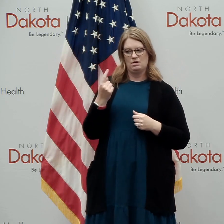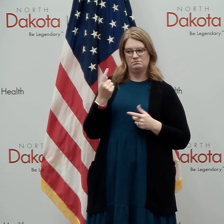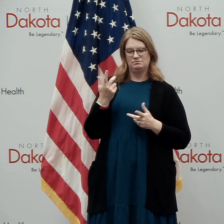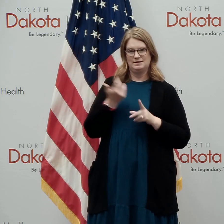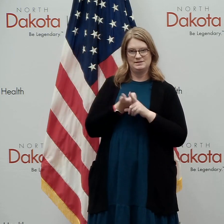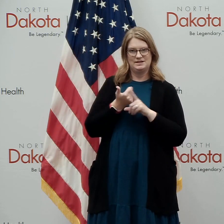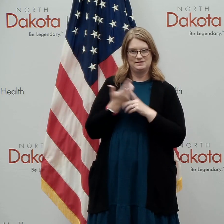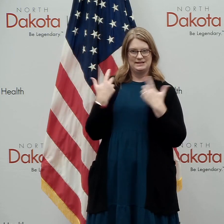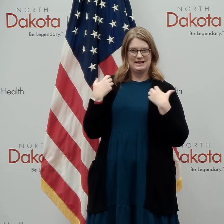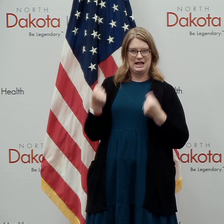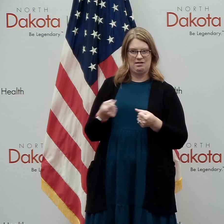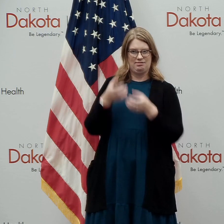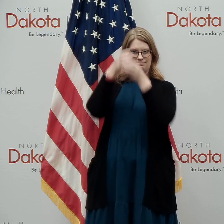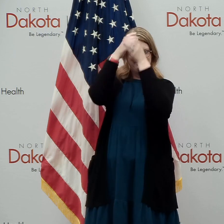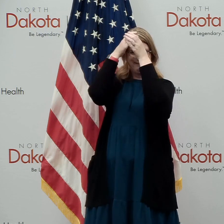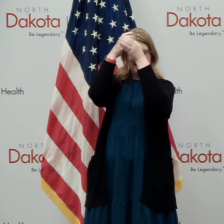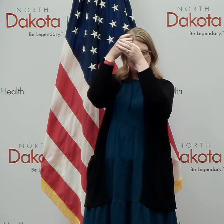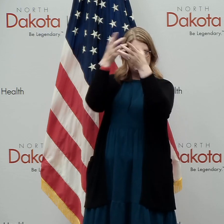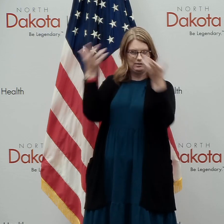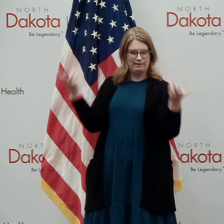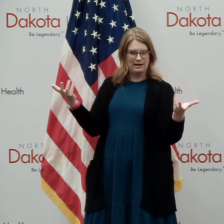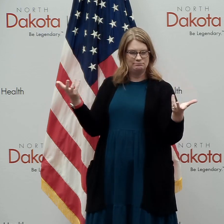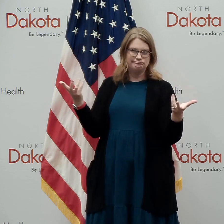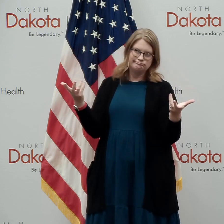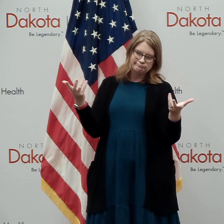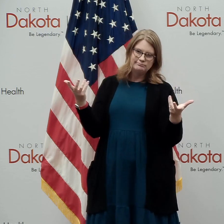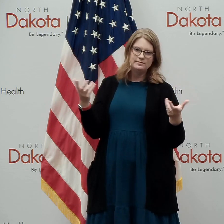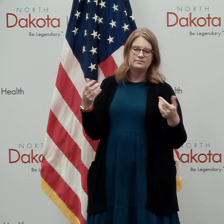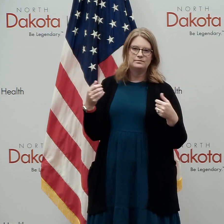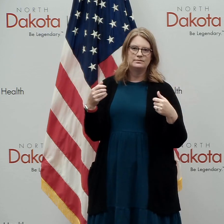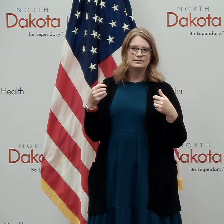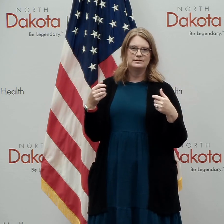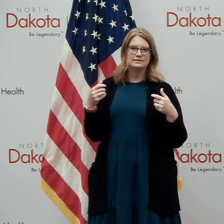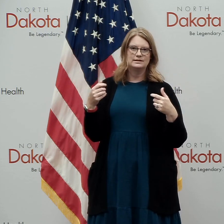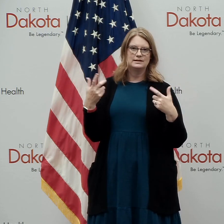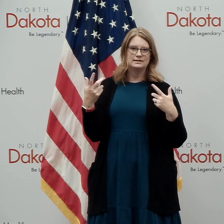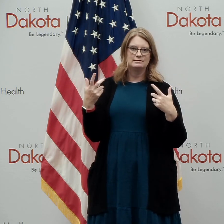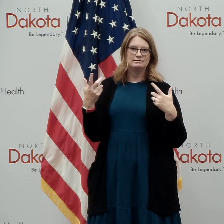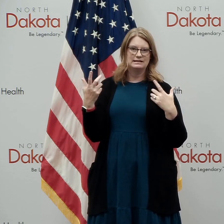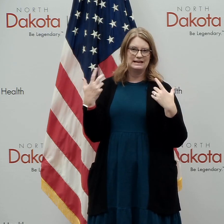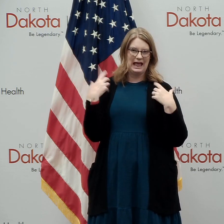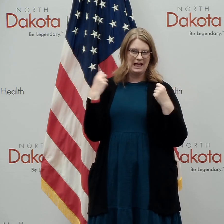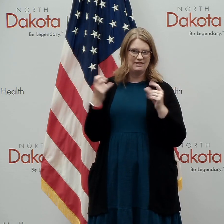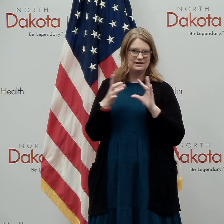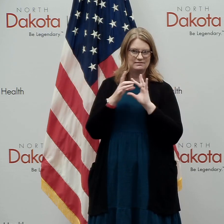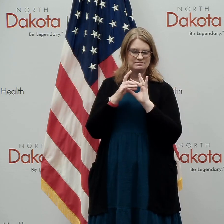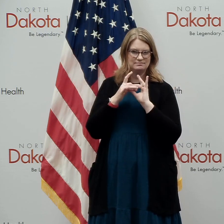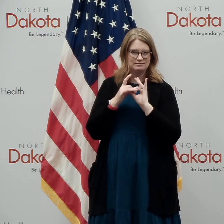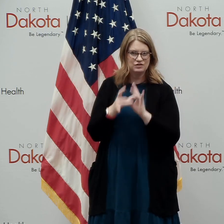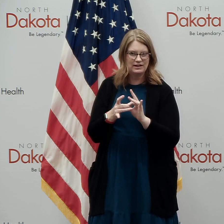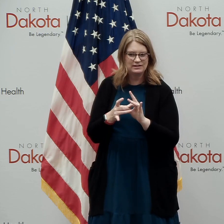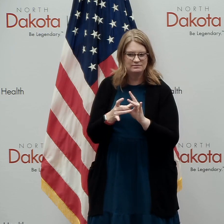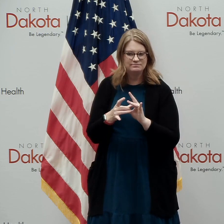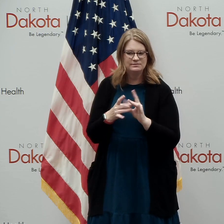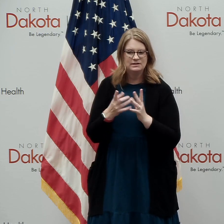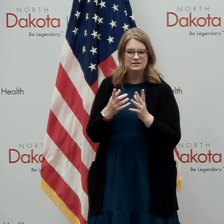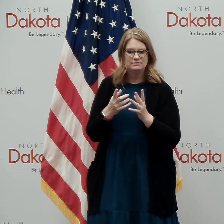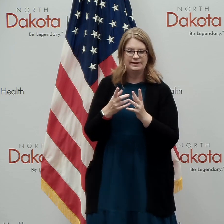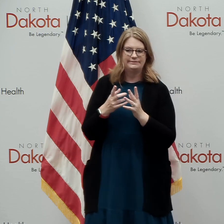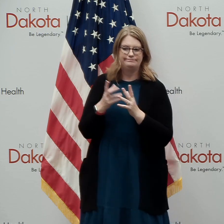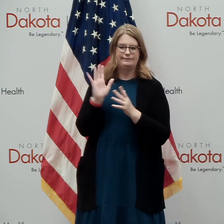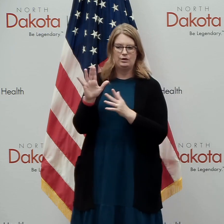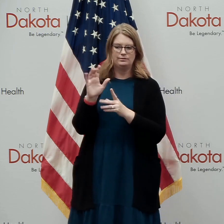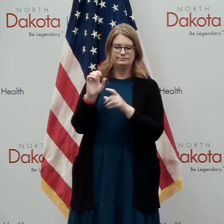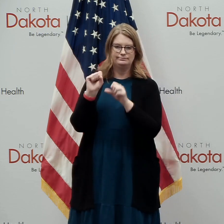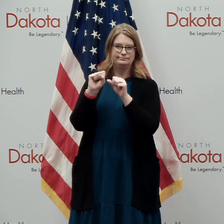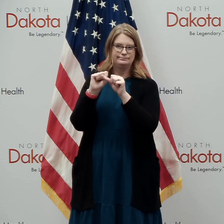will also acknowledge that health is directly tied to the social determinants in life, of whether, do